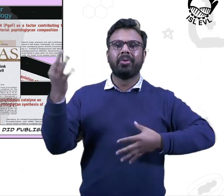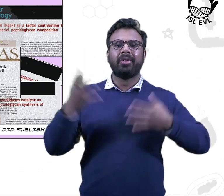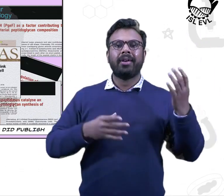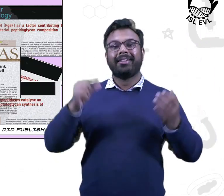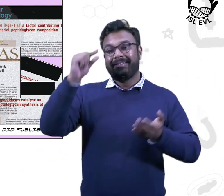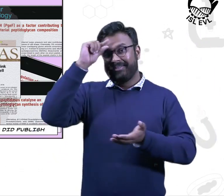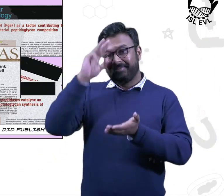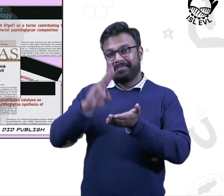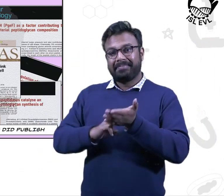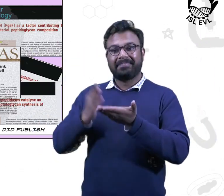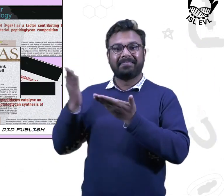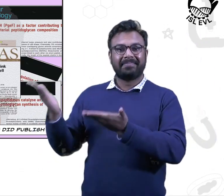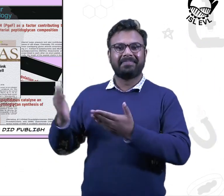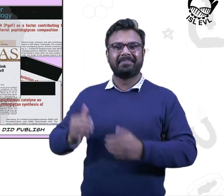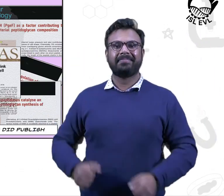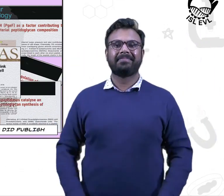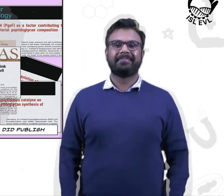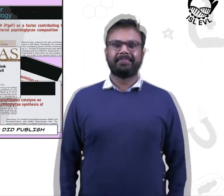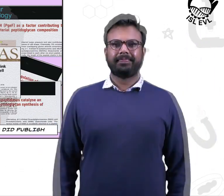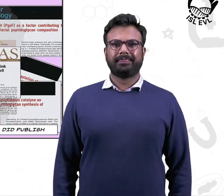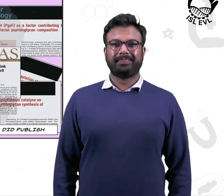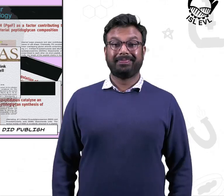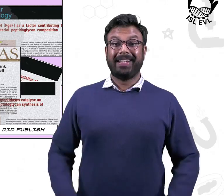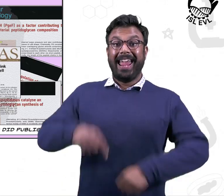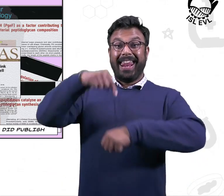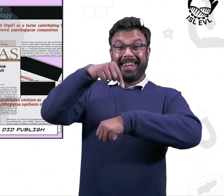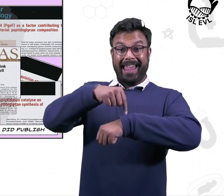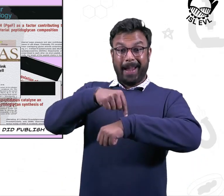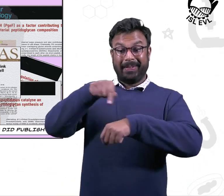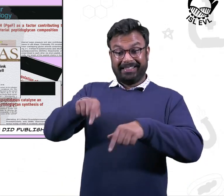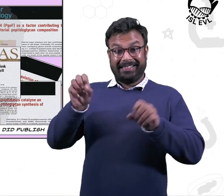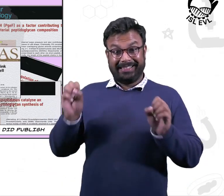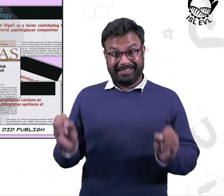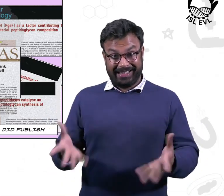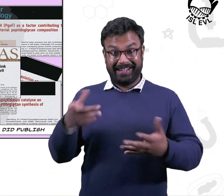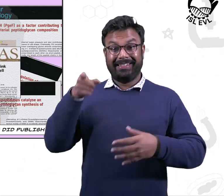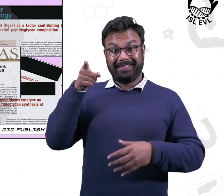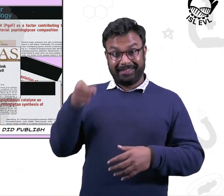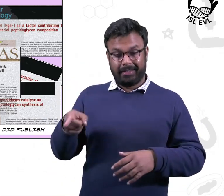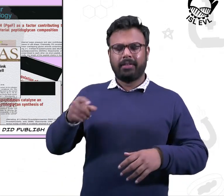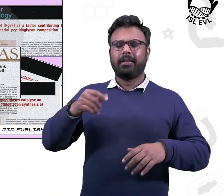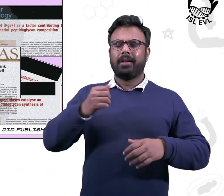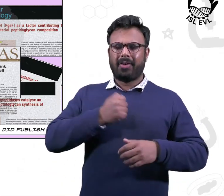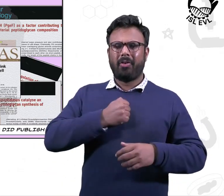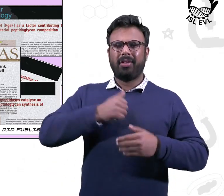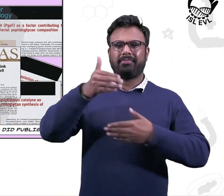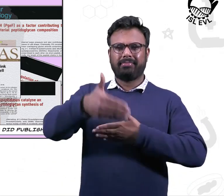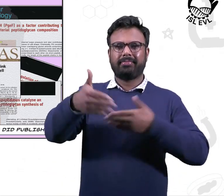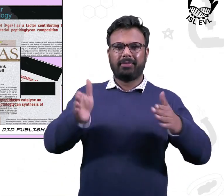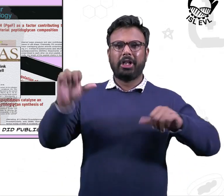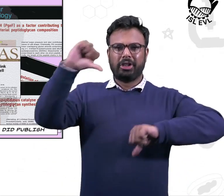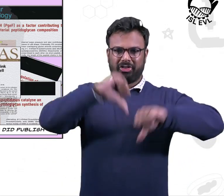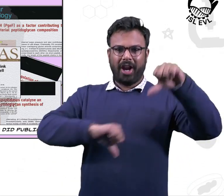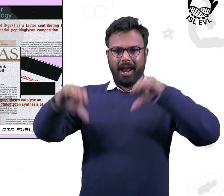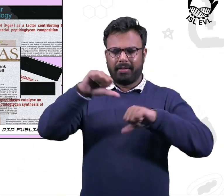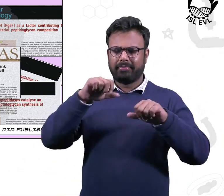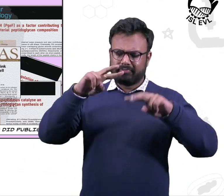new, even though it may take years. At her own lab, as an independent researcher, Dr.